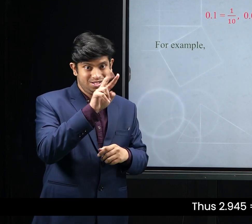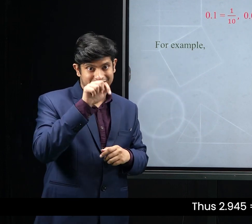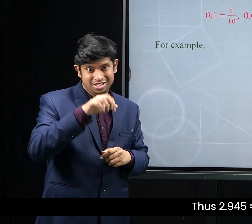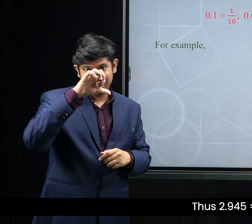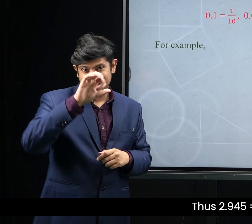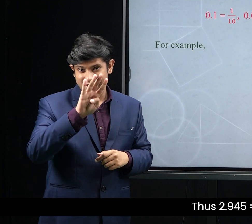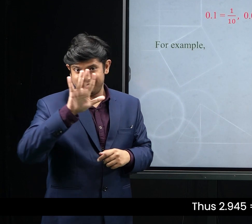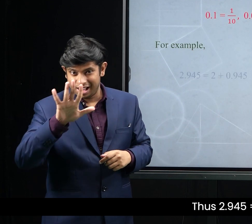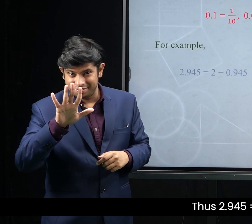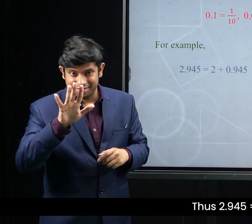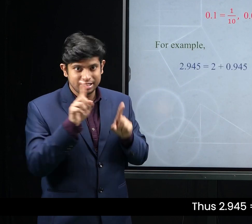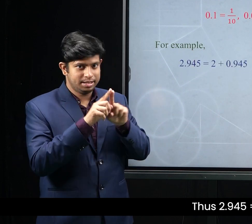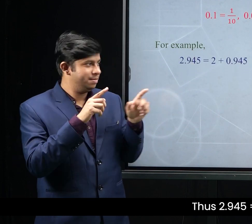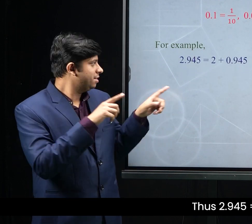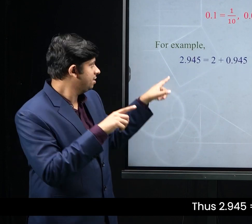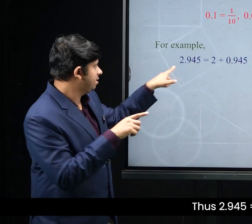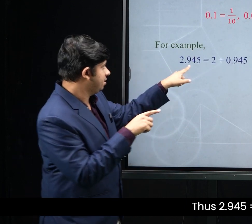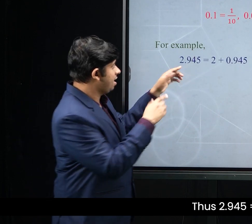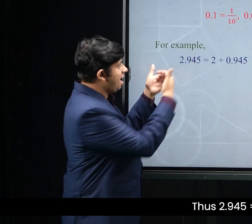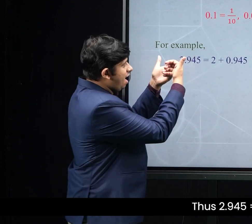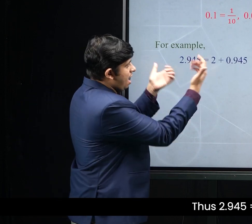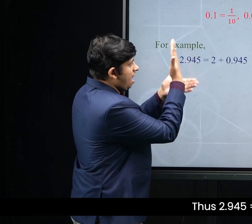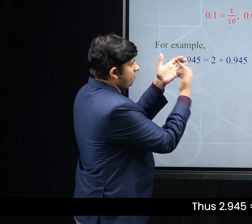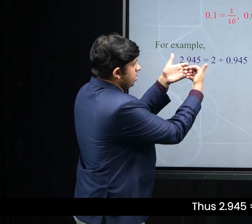Thus, 2.945 is equal to 2 plus